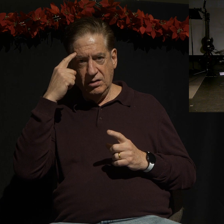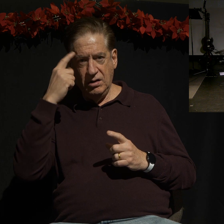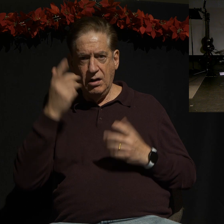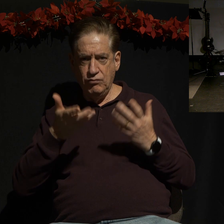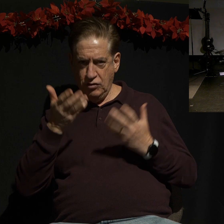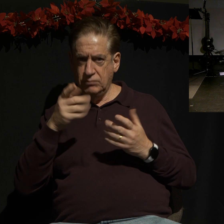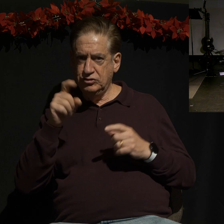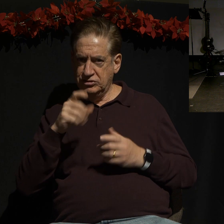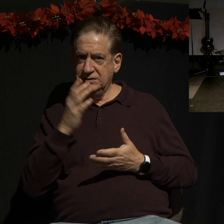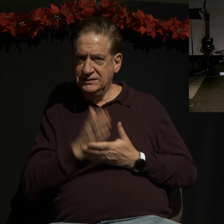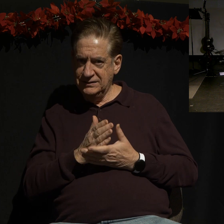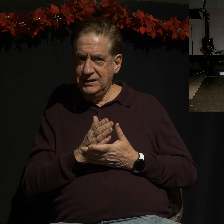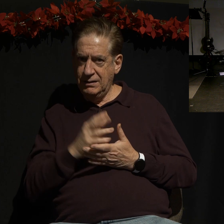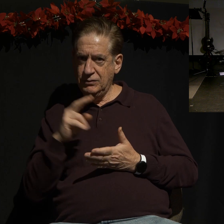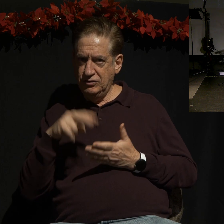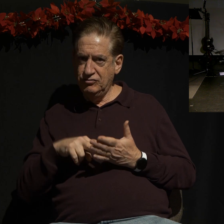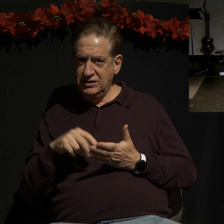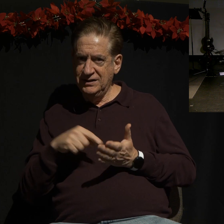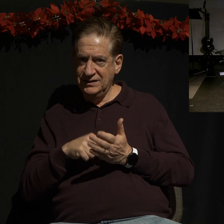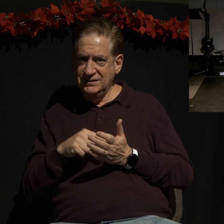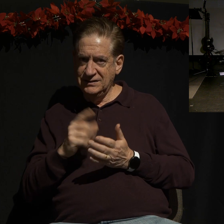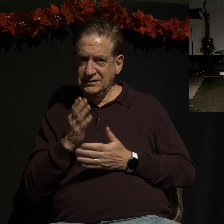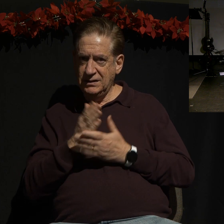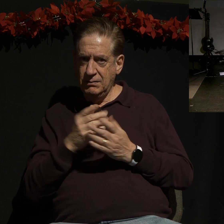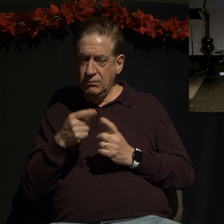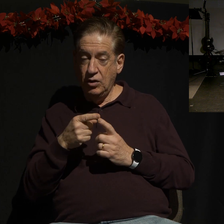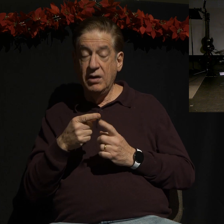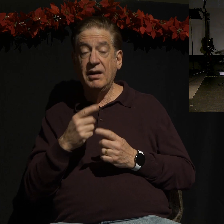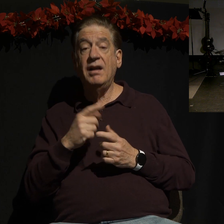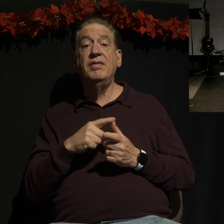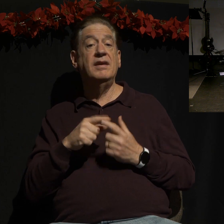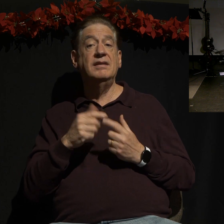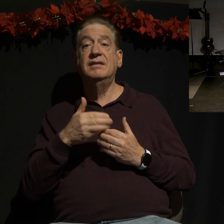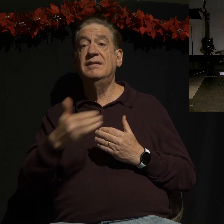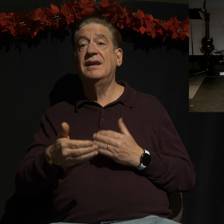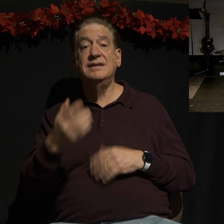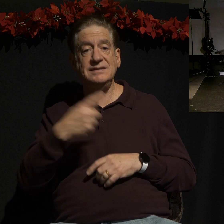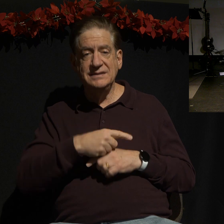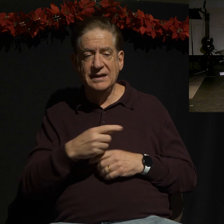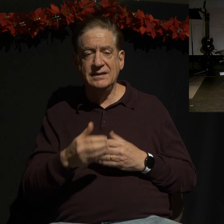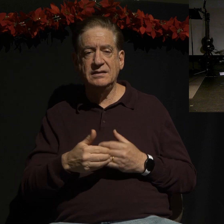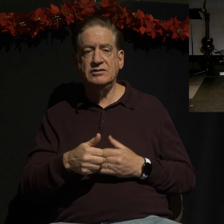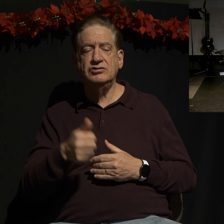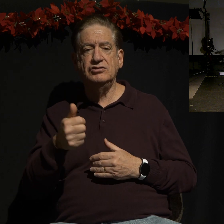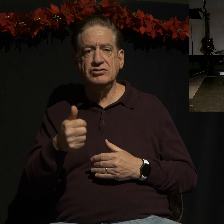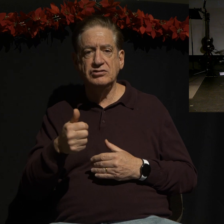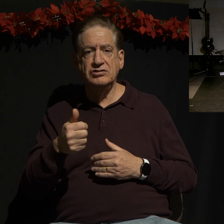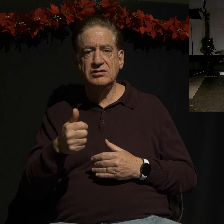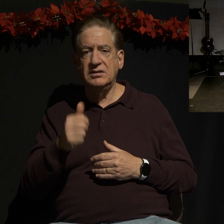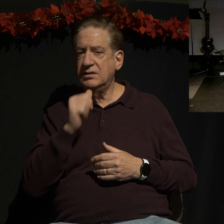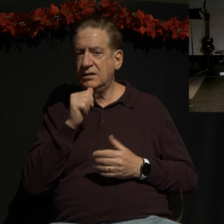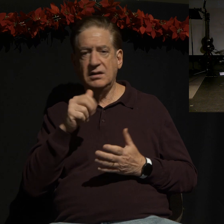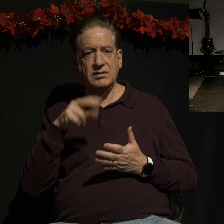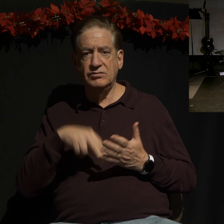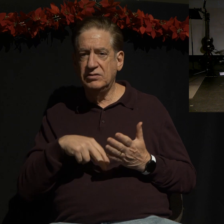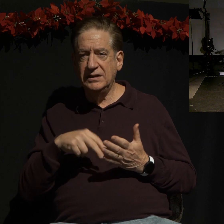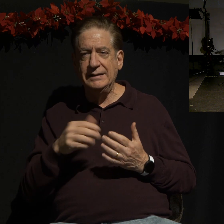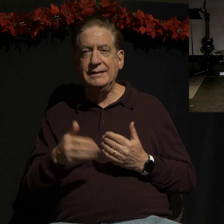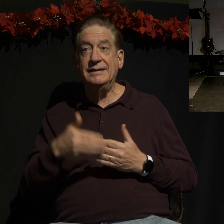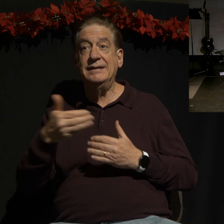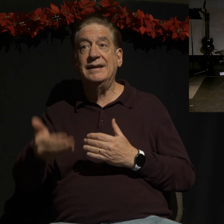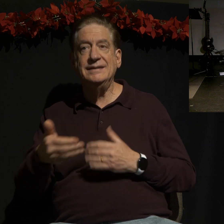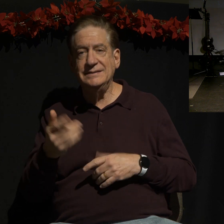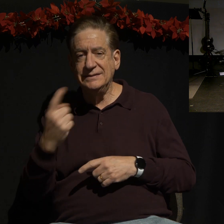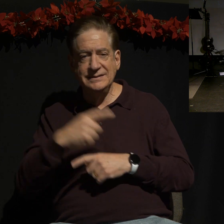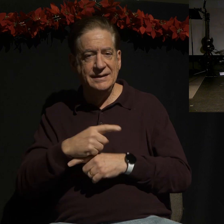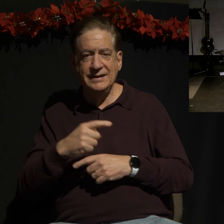ought to stop and read at some point. And then the next day, it becomes a little easier to not read. And then the next day,